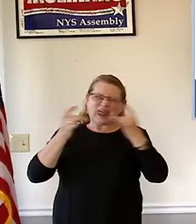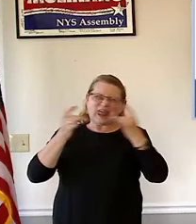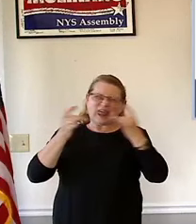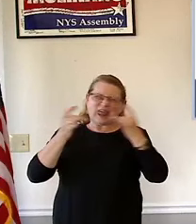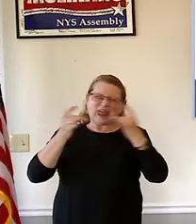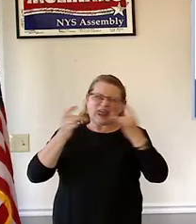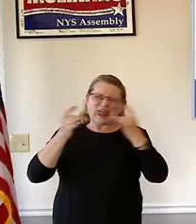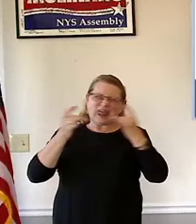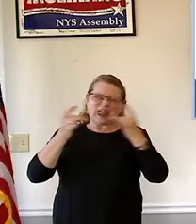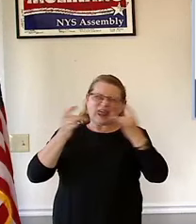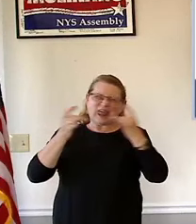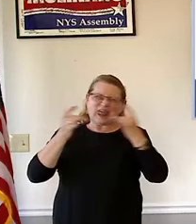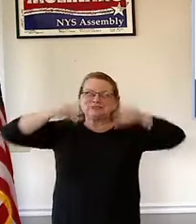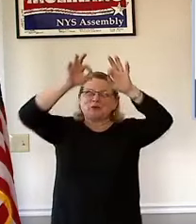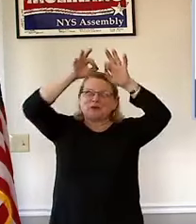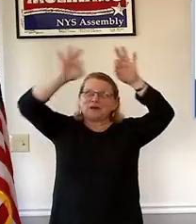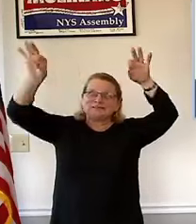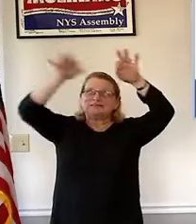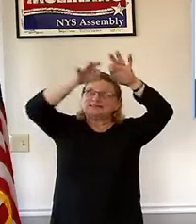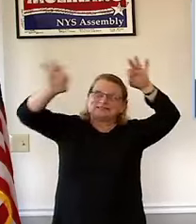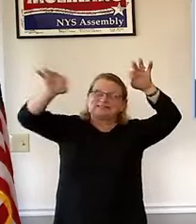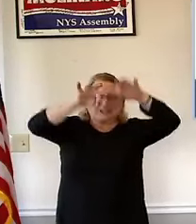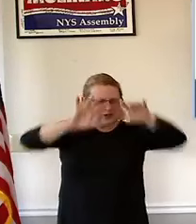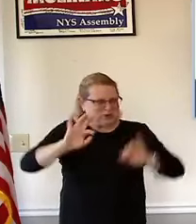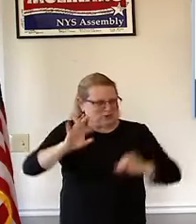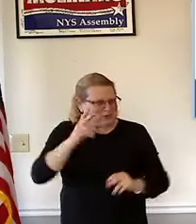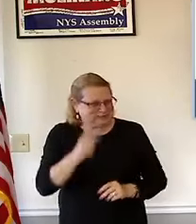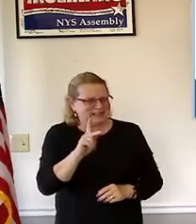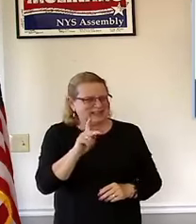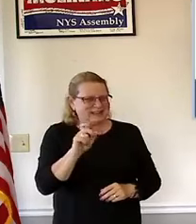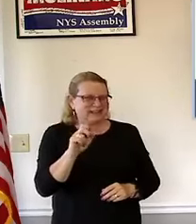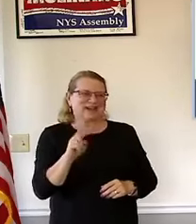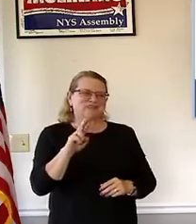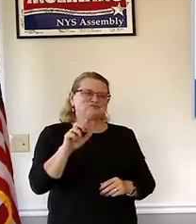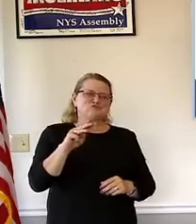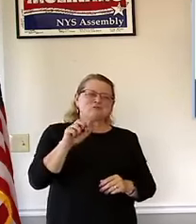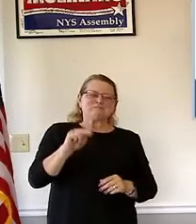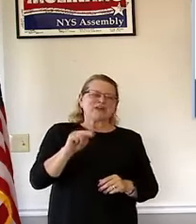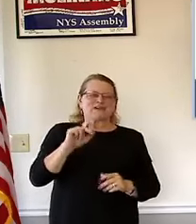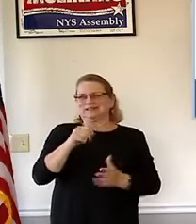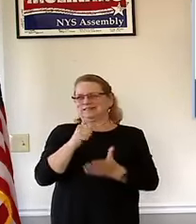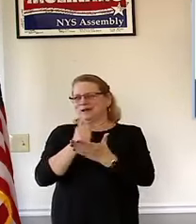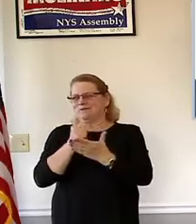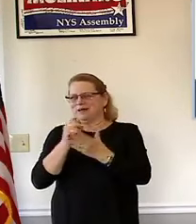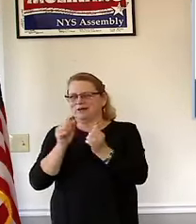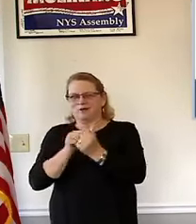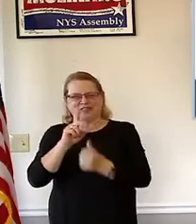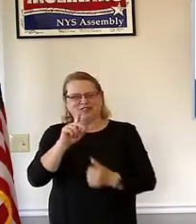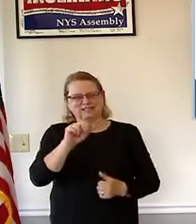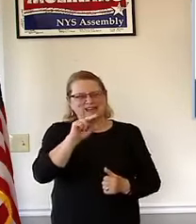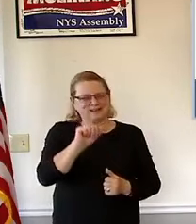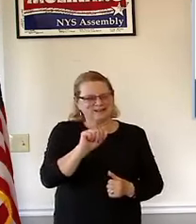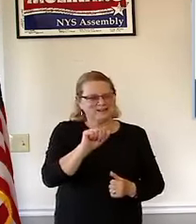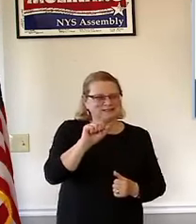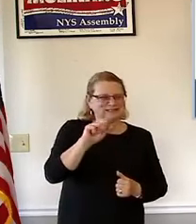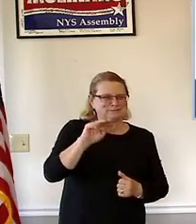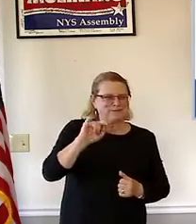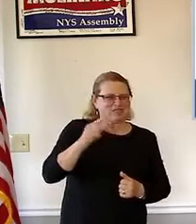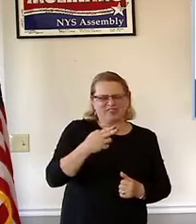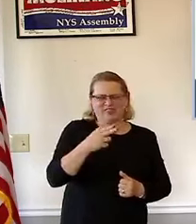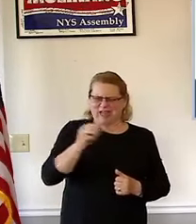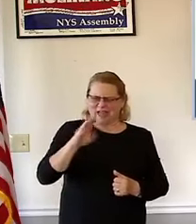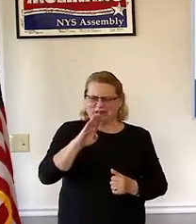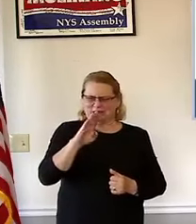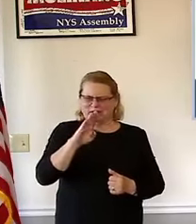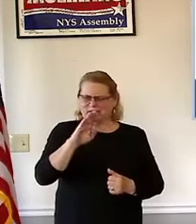Response. Ken Roman, in fact, is the person with Bill Beal and Dana Smith at the department who have been coordinating those activities.